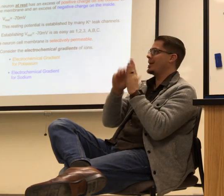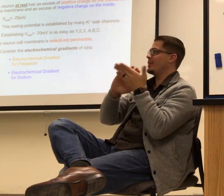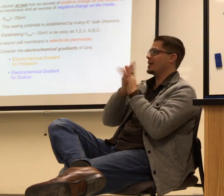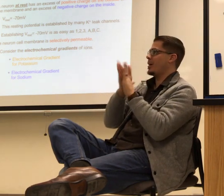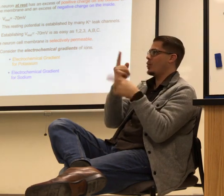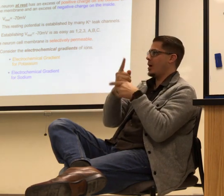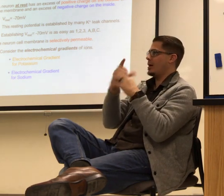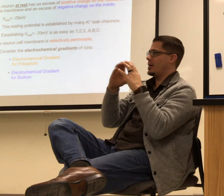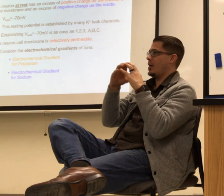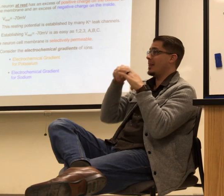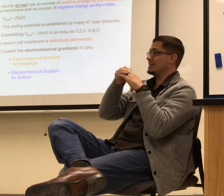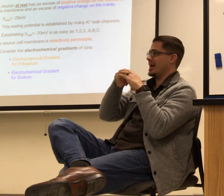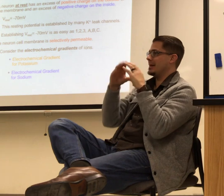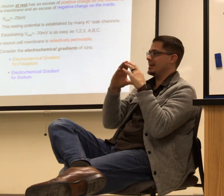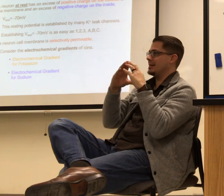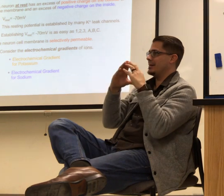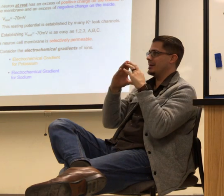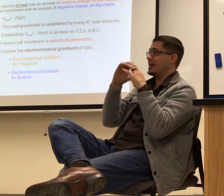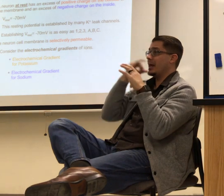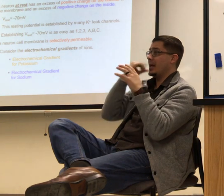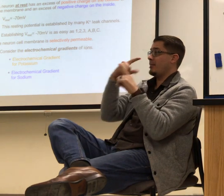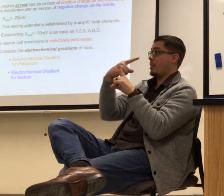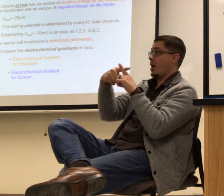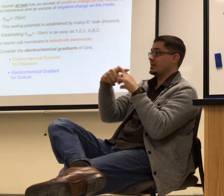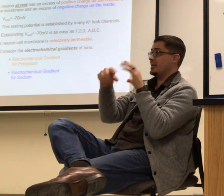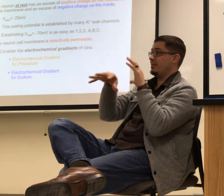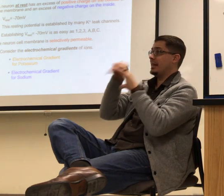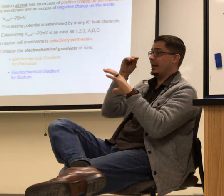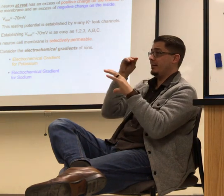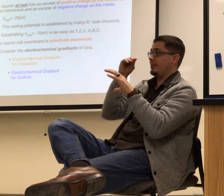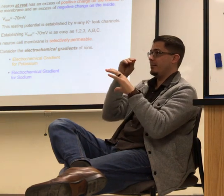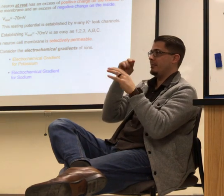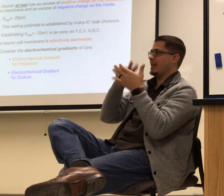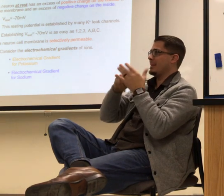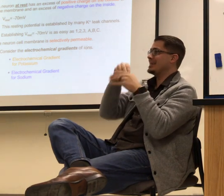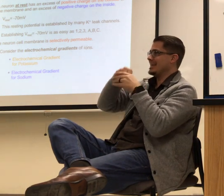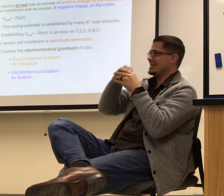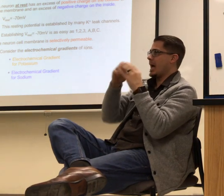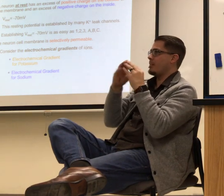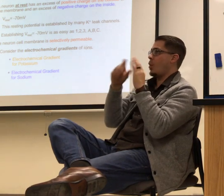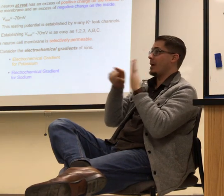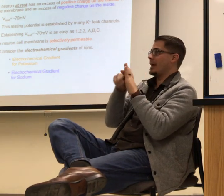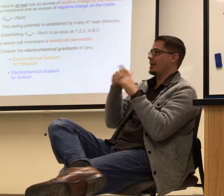Okay, so here's kind of how we phrase this.